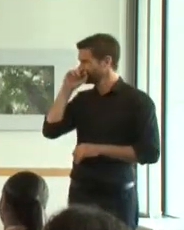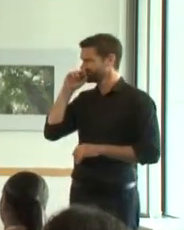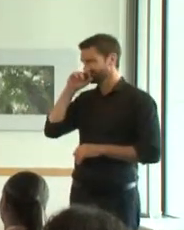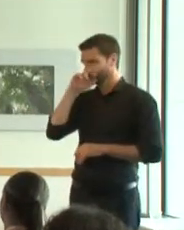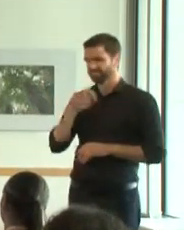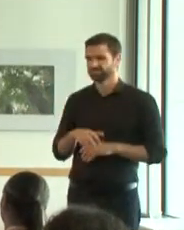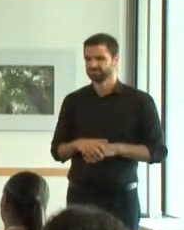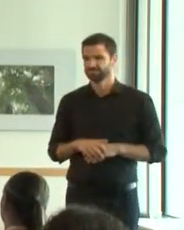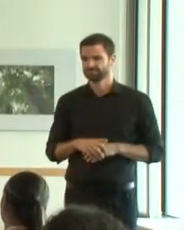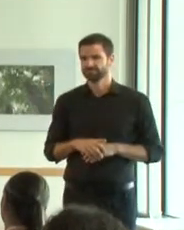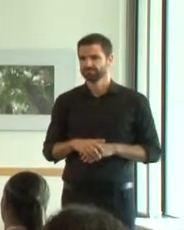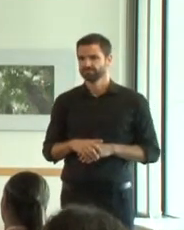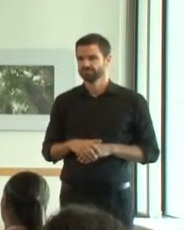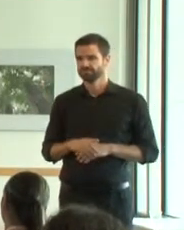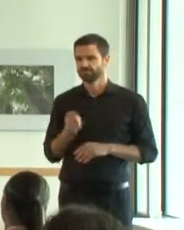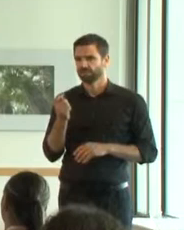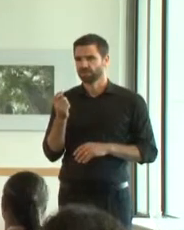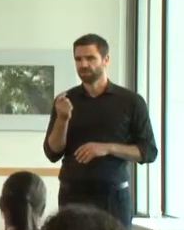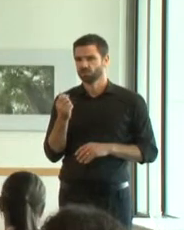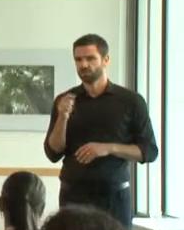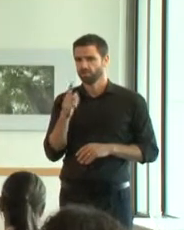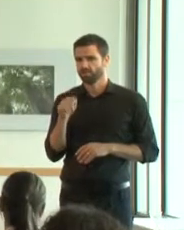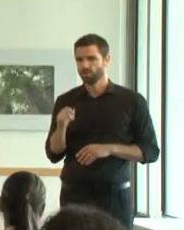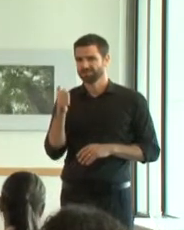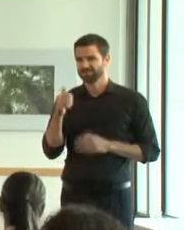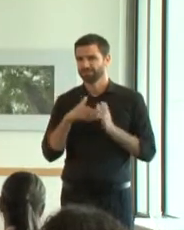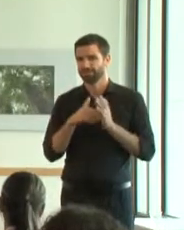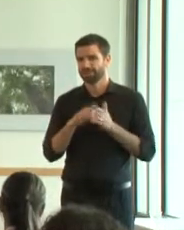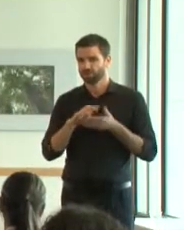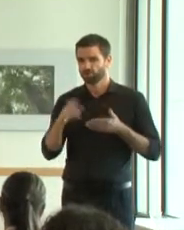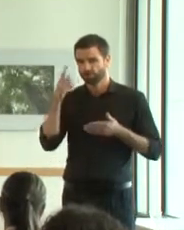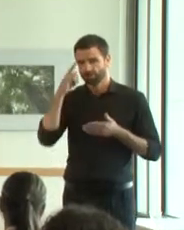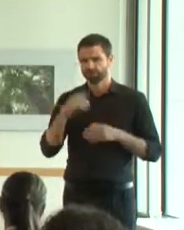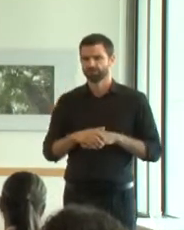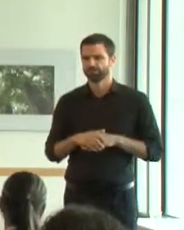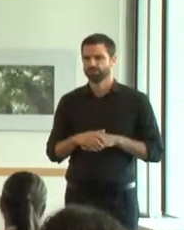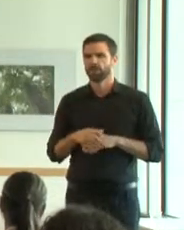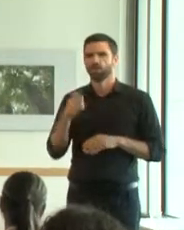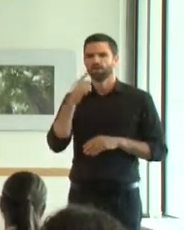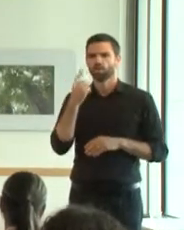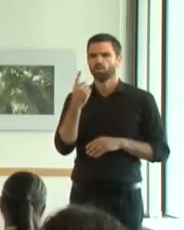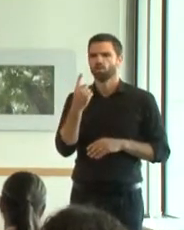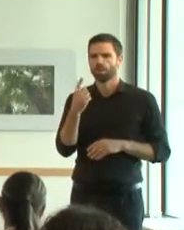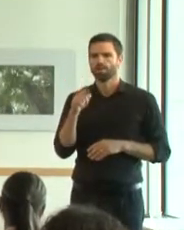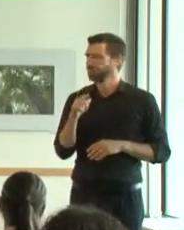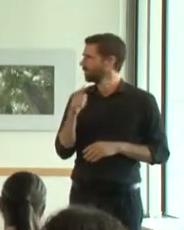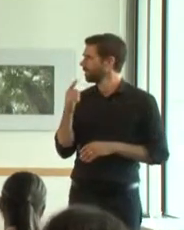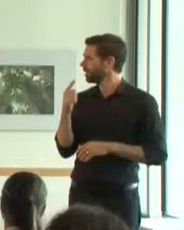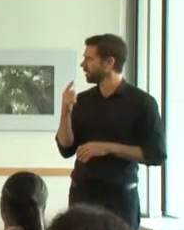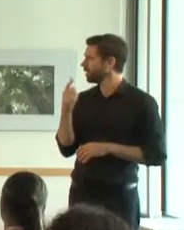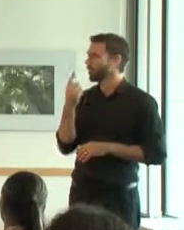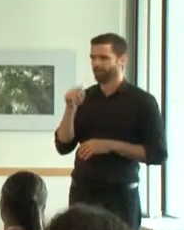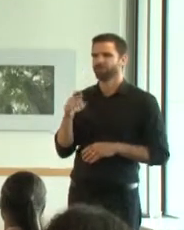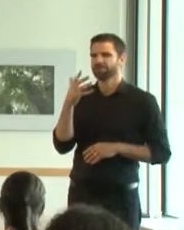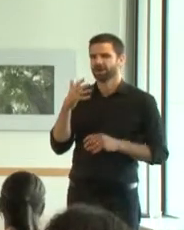about $1.6 million to actually do the project, and our original projected 105 terabytes of data.